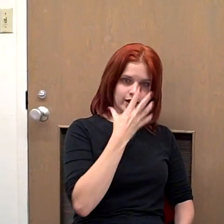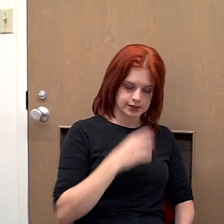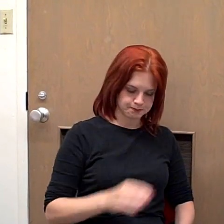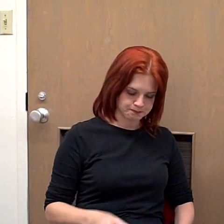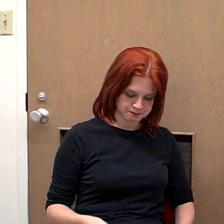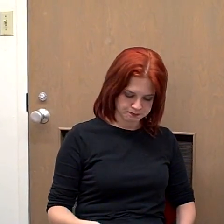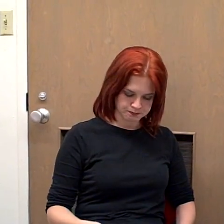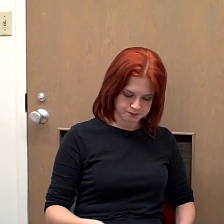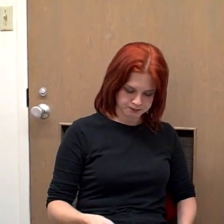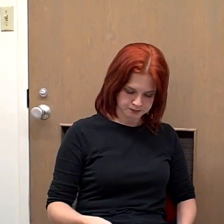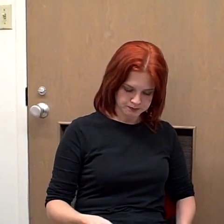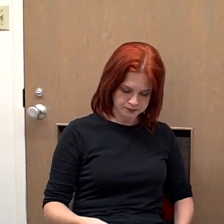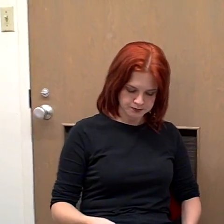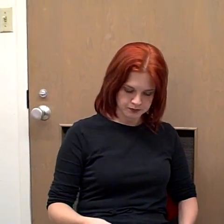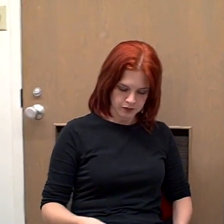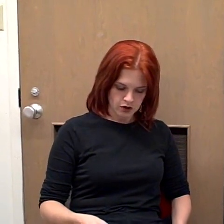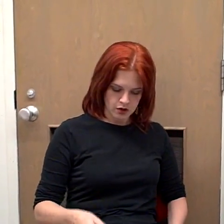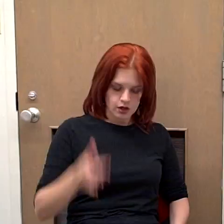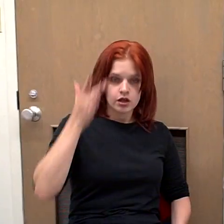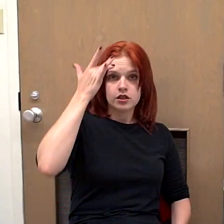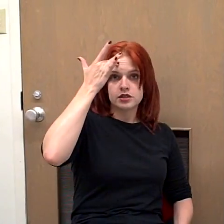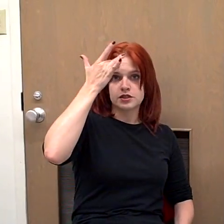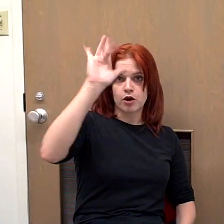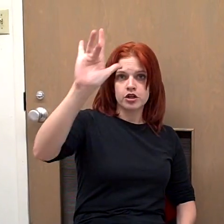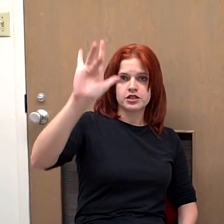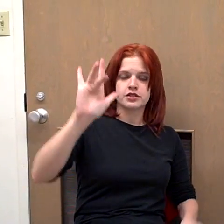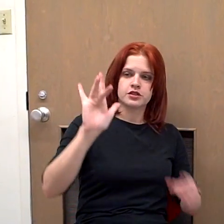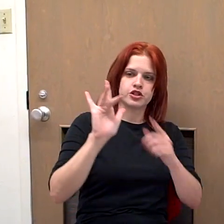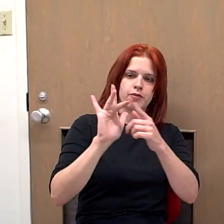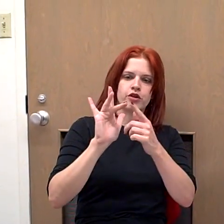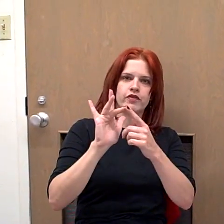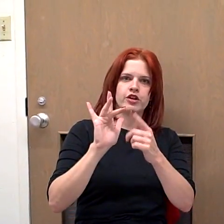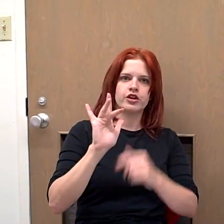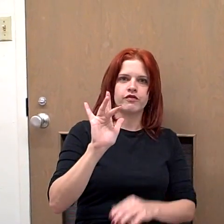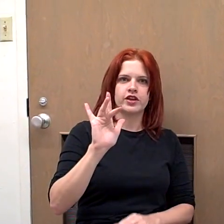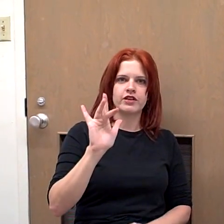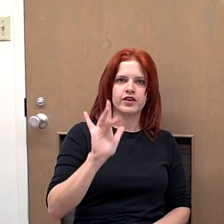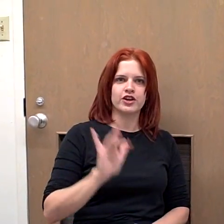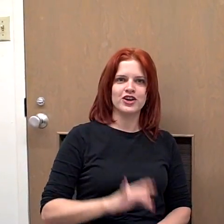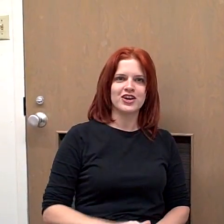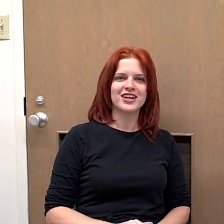white. Smart, it's your middle finger, your feely finger.